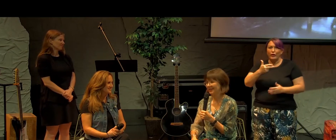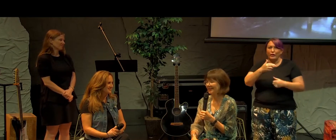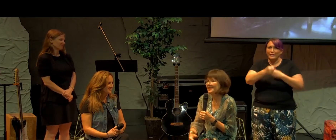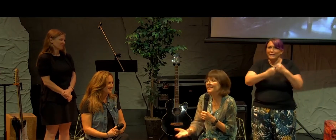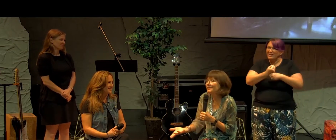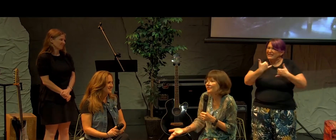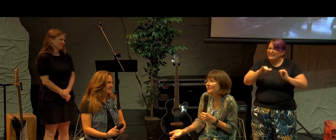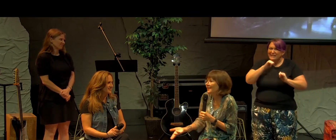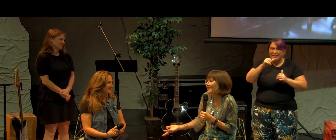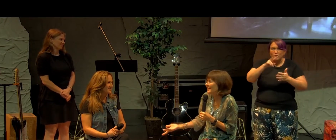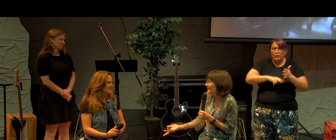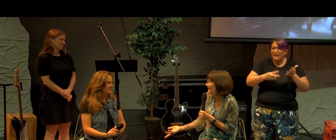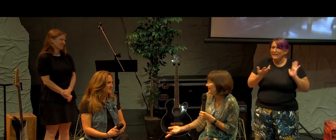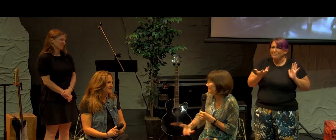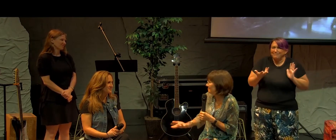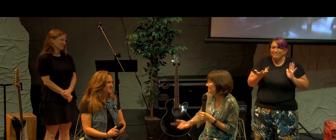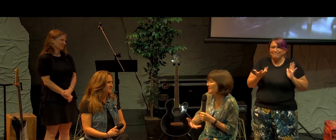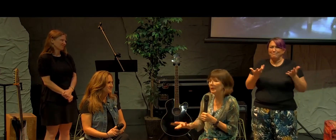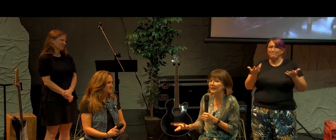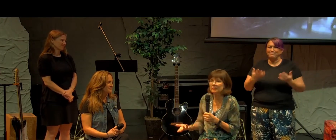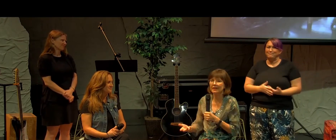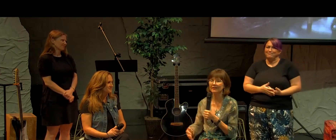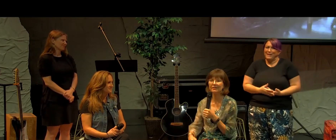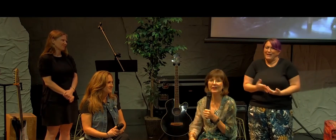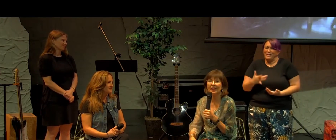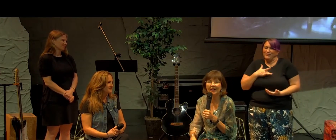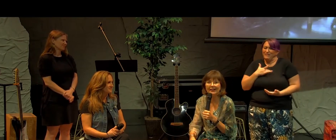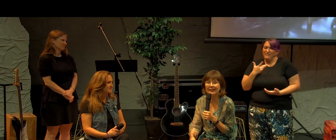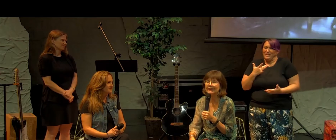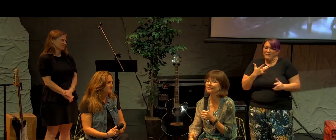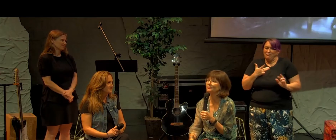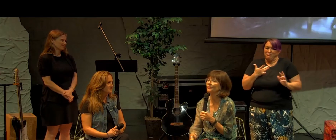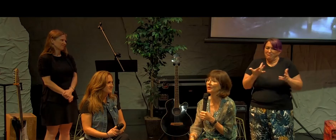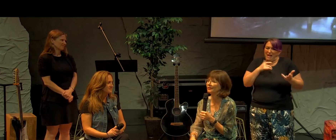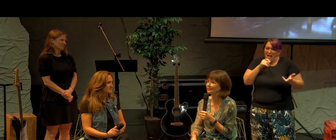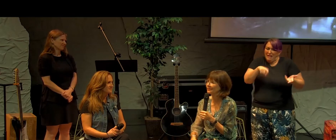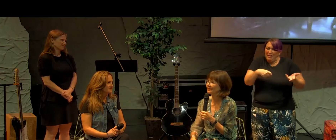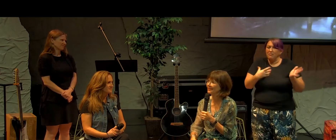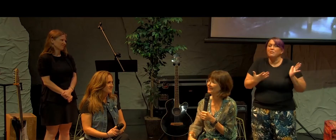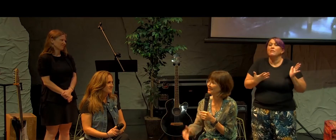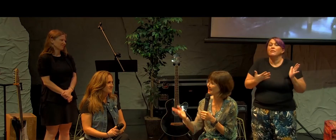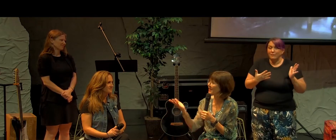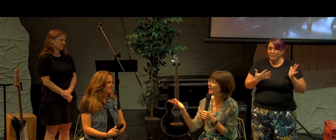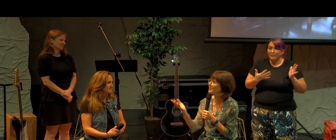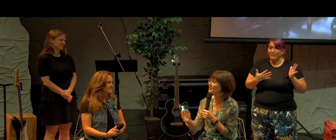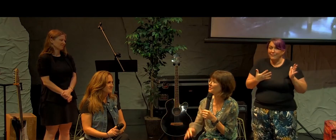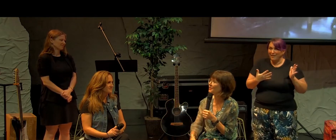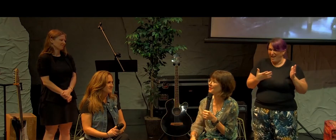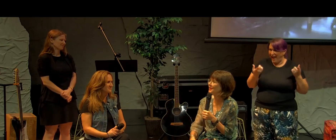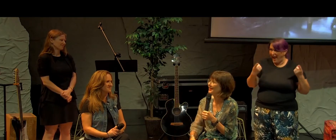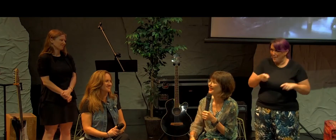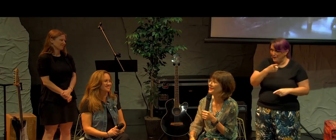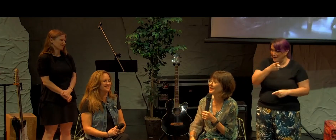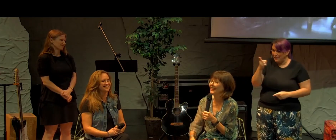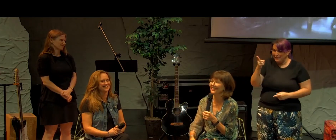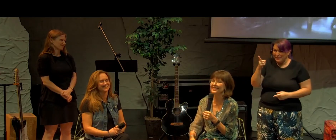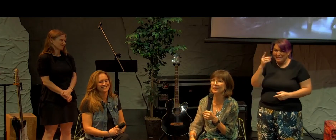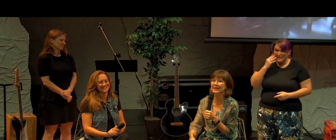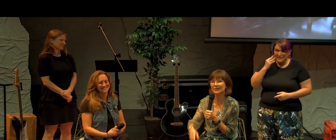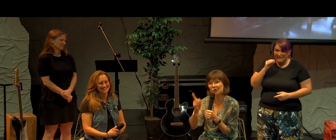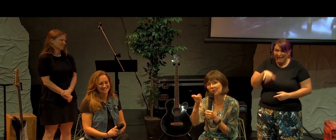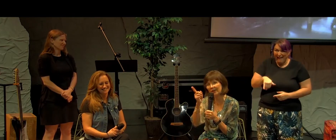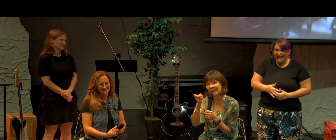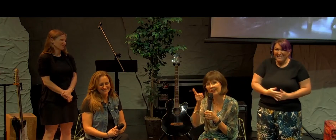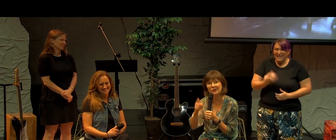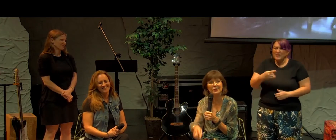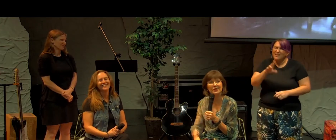read it. Because I didn't, you know, it didn't speak to me. I didn't feel like I needed it. Well, does that ever happen to you where you kind of, somebody tells